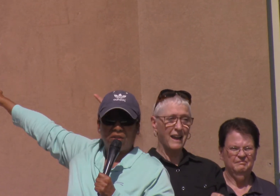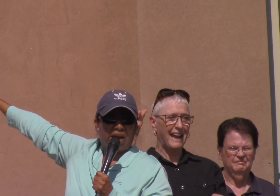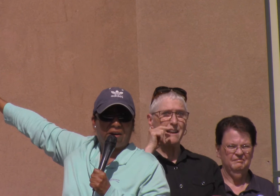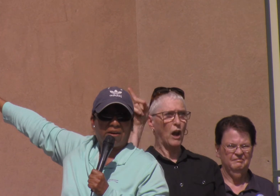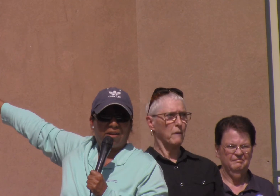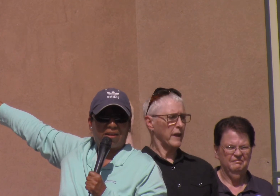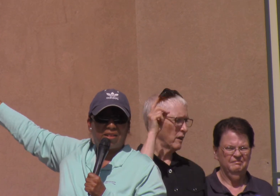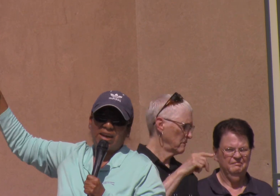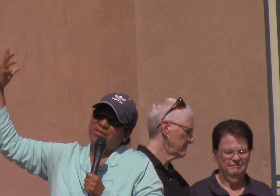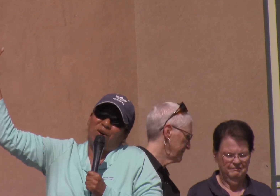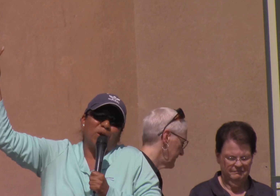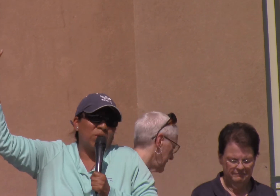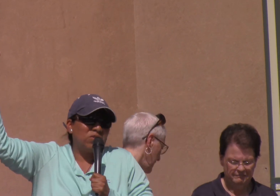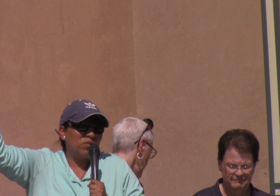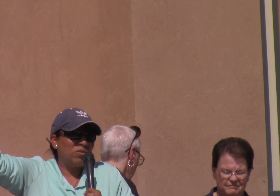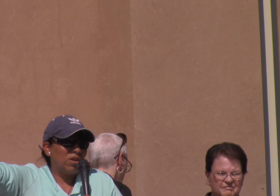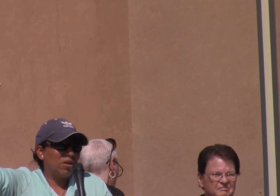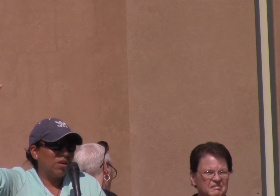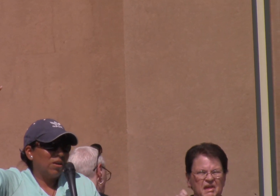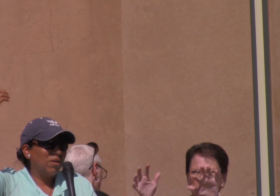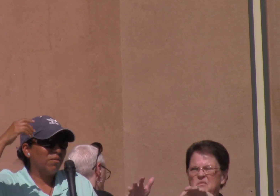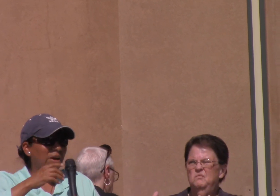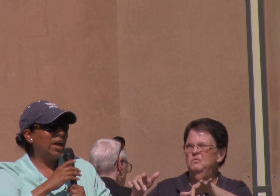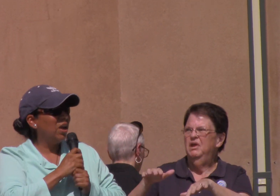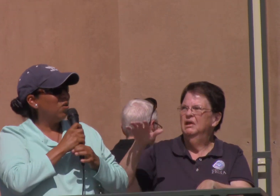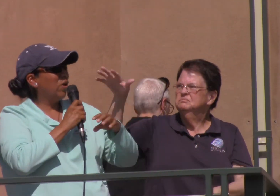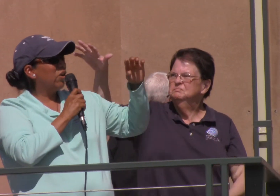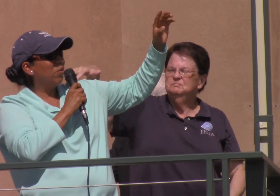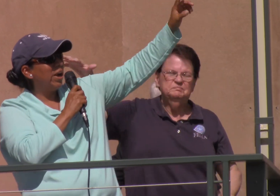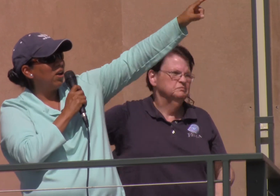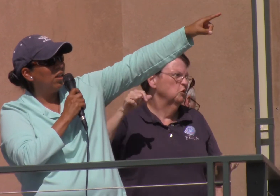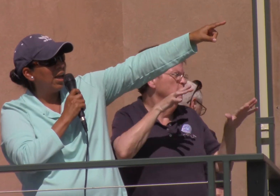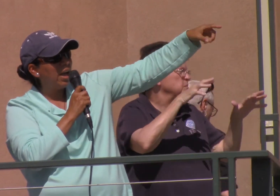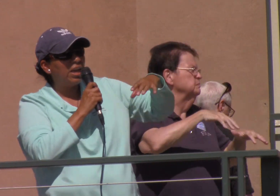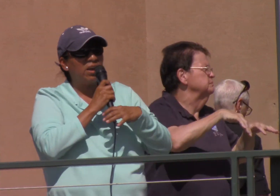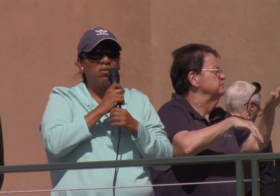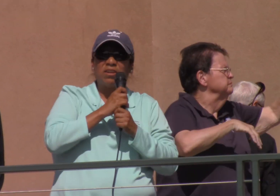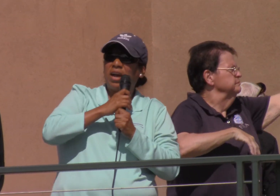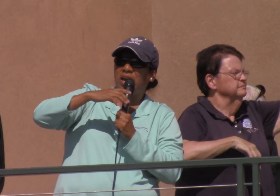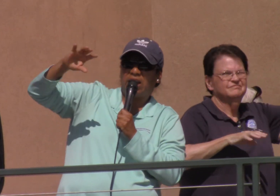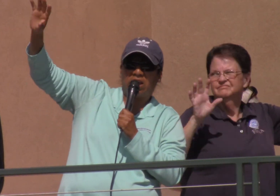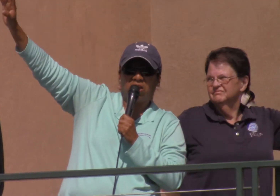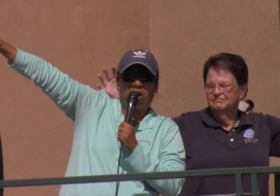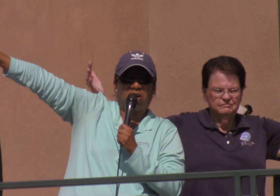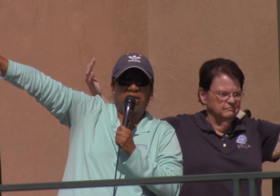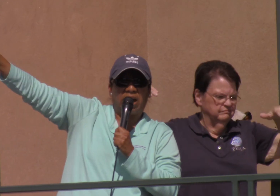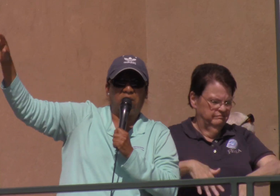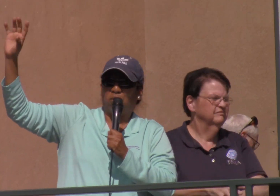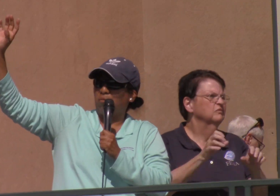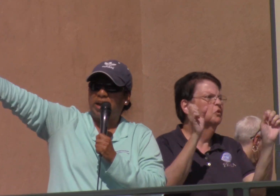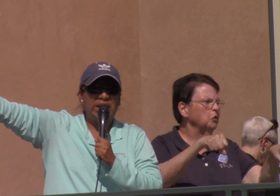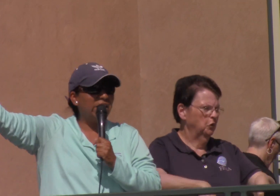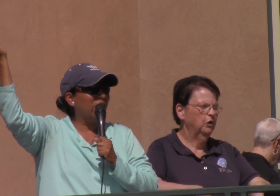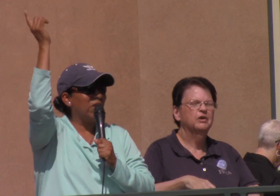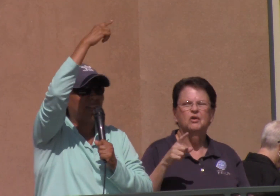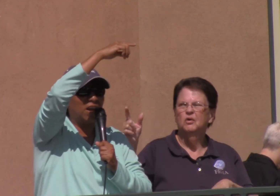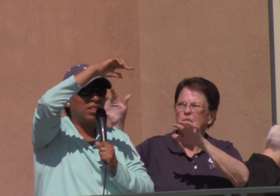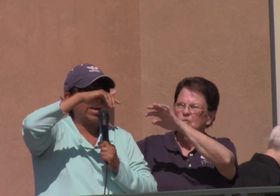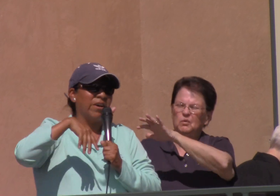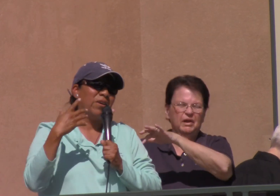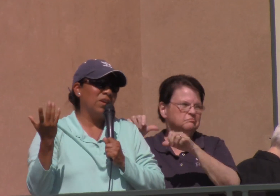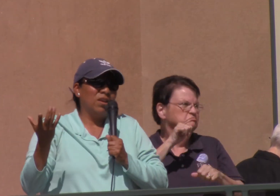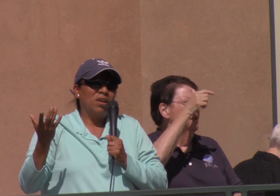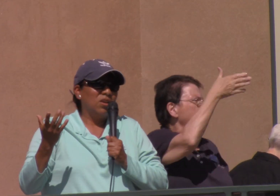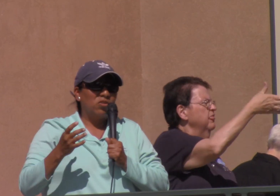not over there. That's how our monsoons are. Right? Or it could rain on that hillside and not on that, or rain here and